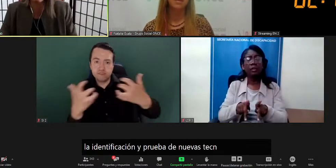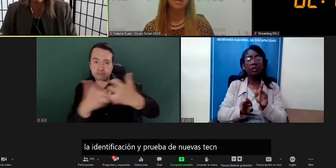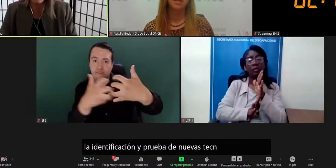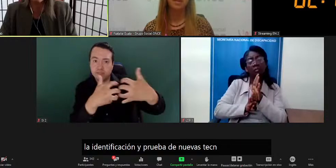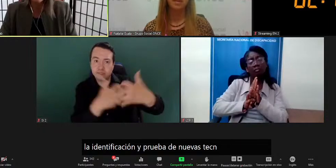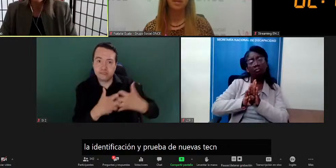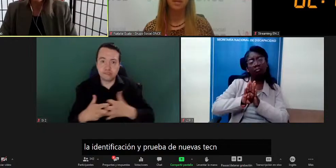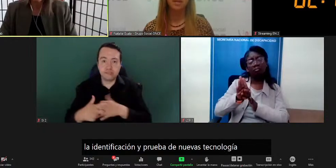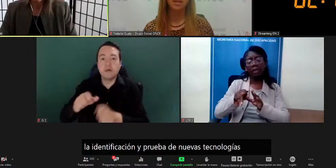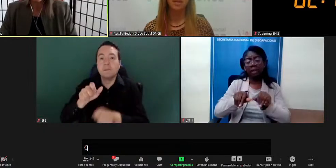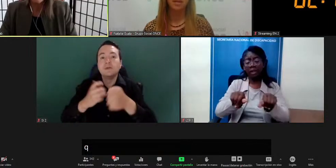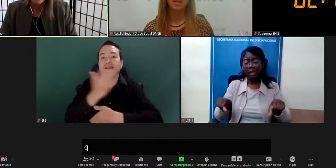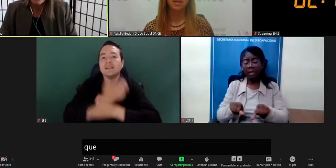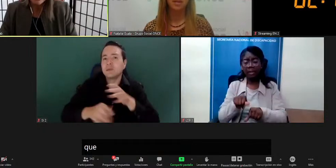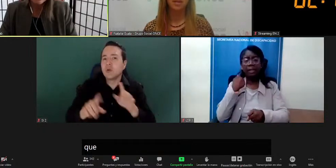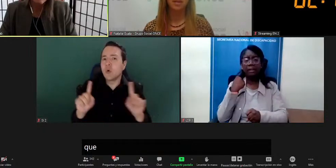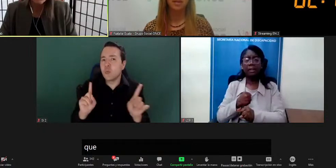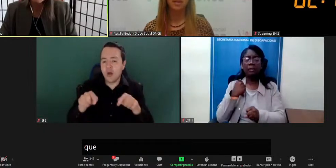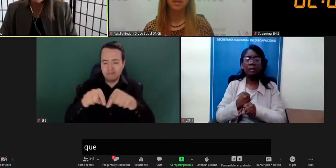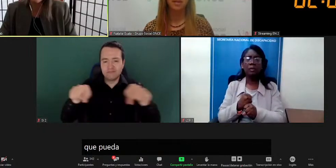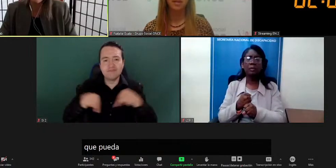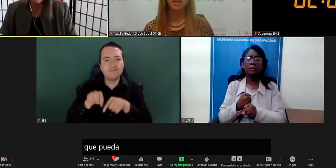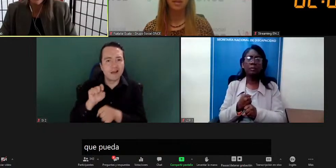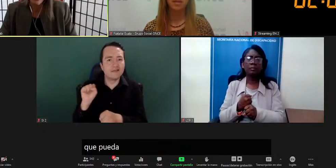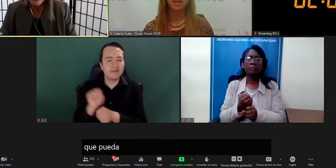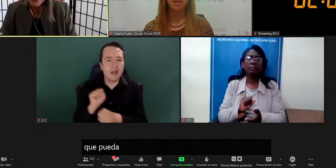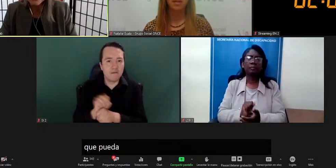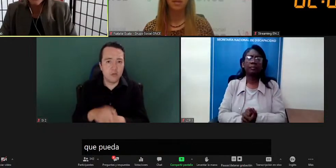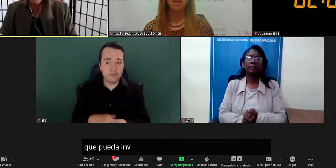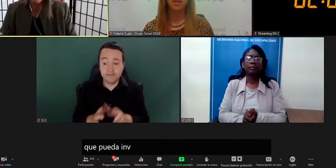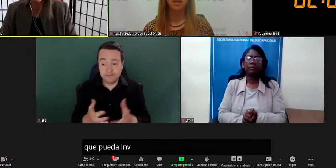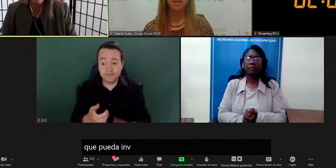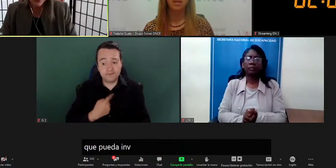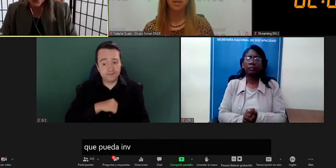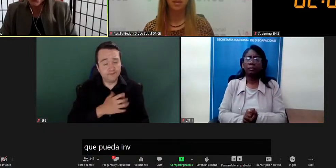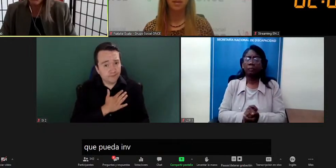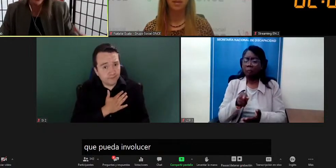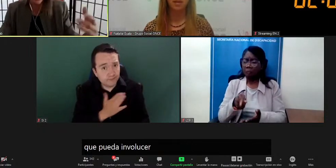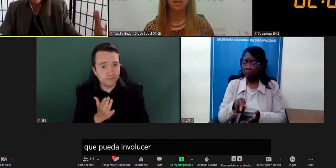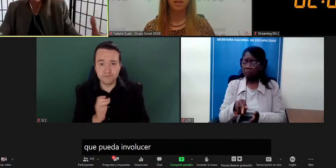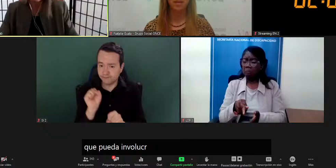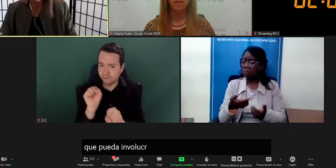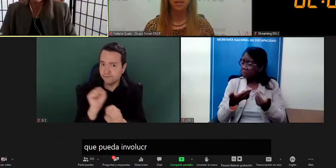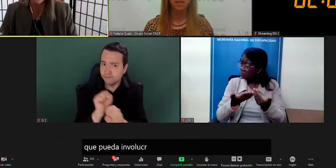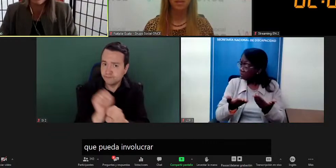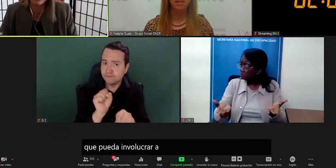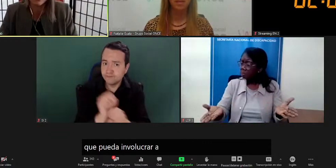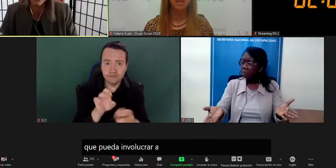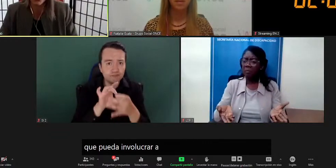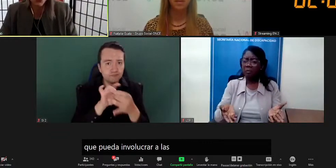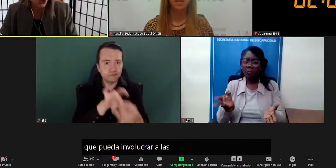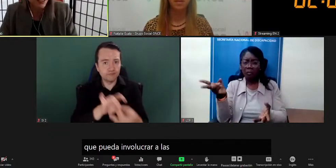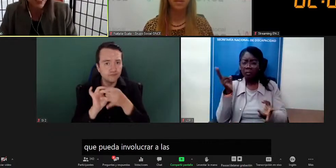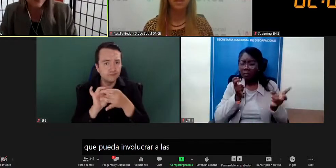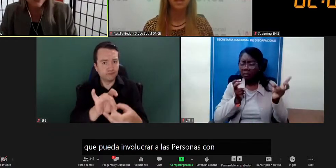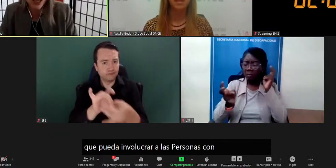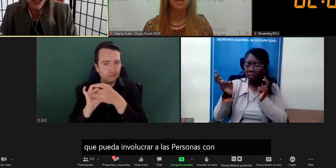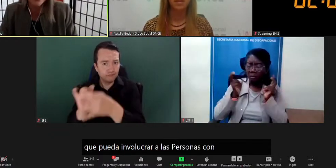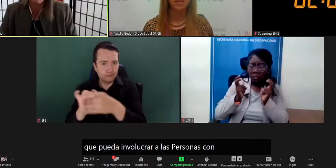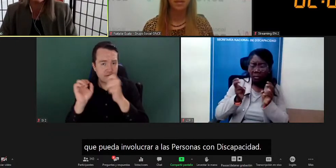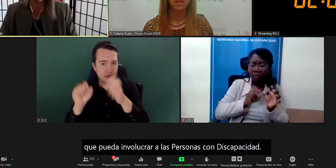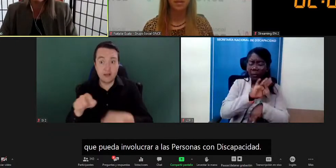persons with disabilities and their performance at the workplace so we are open to working together to